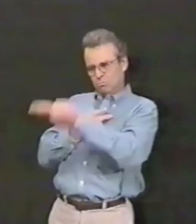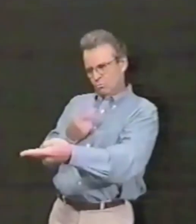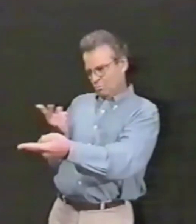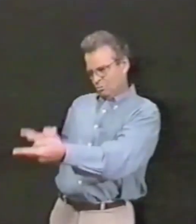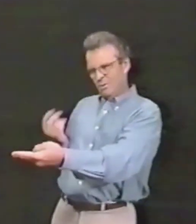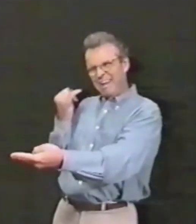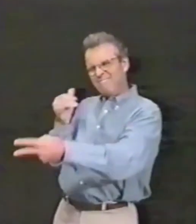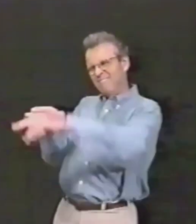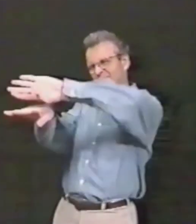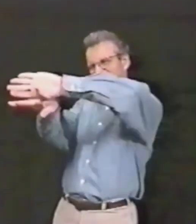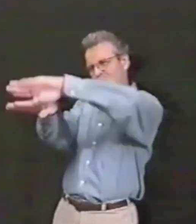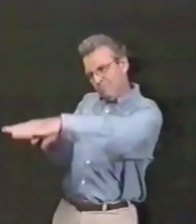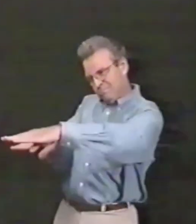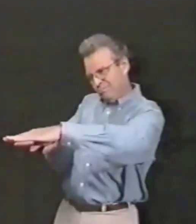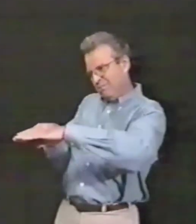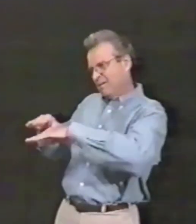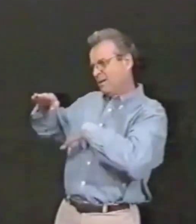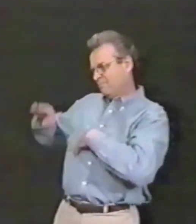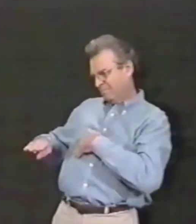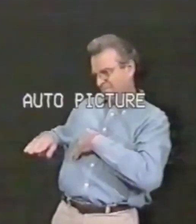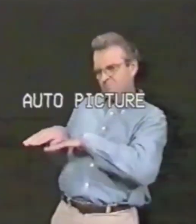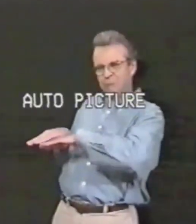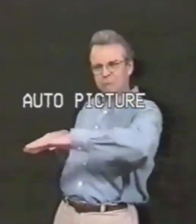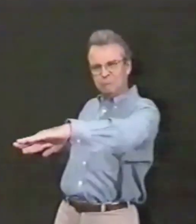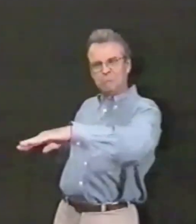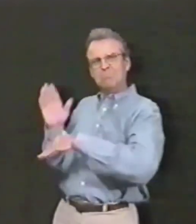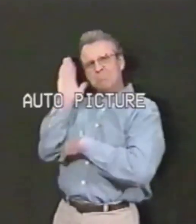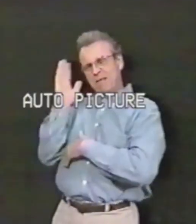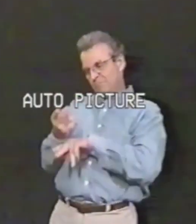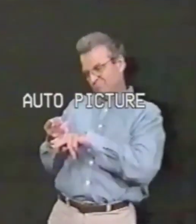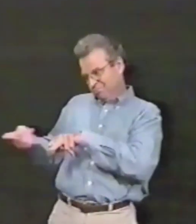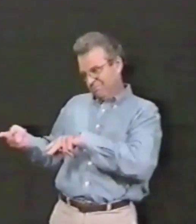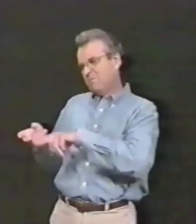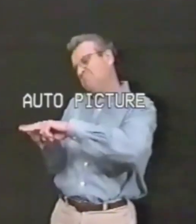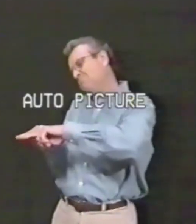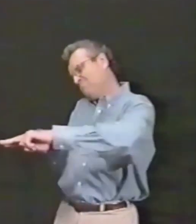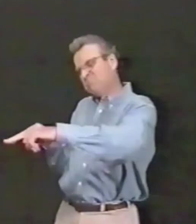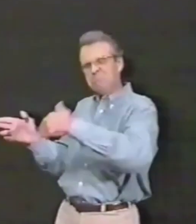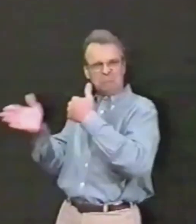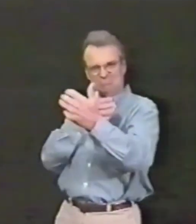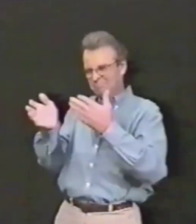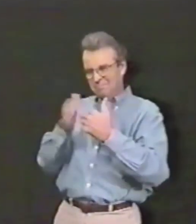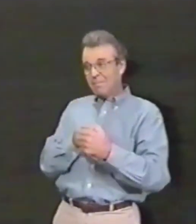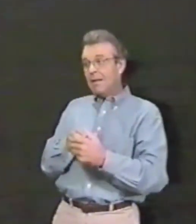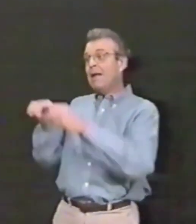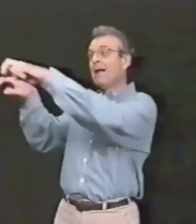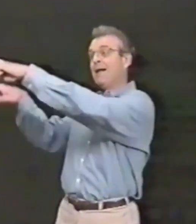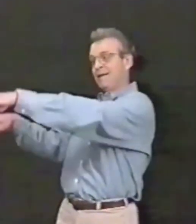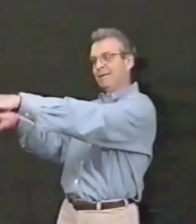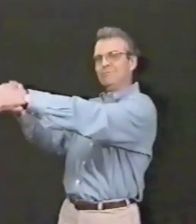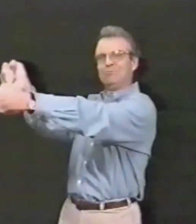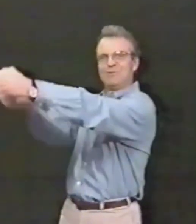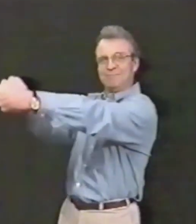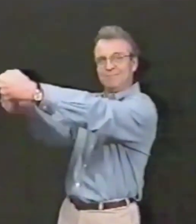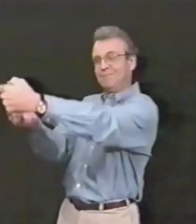And the seating area can actually pull out into a bed that sits or lays 2 people.